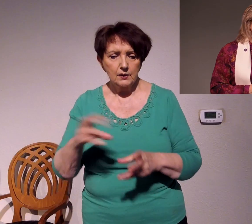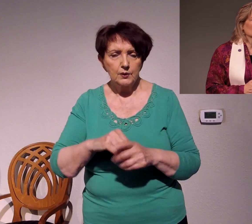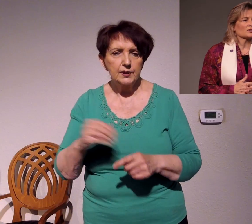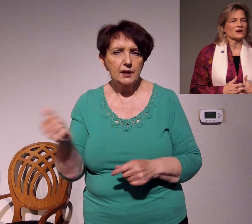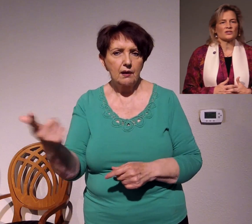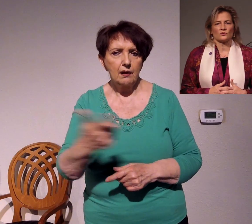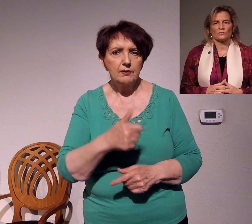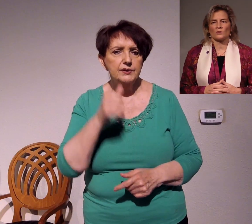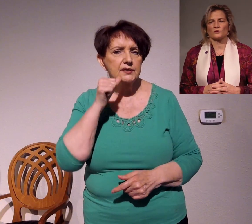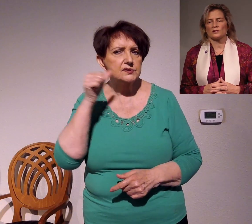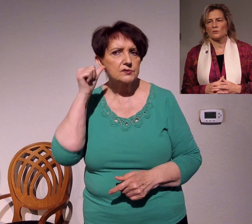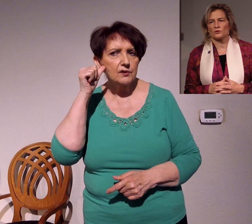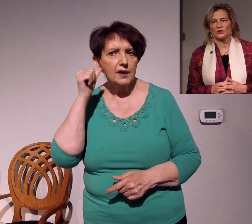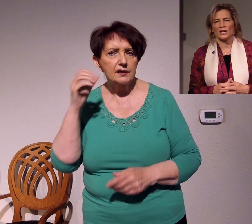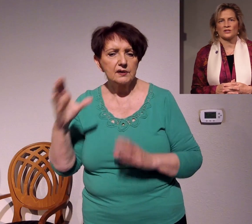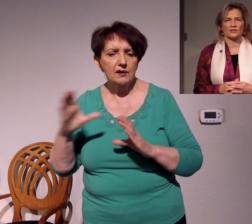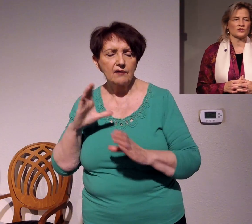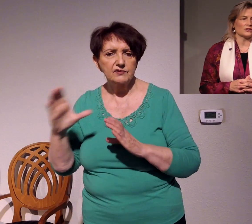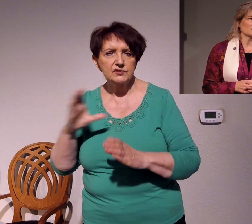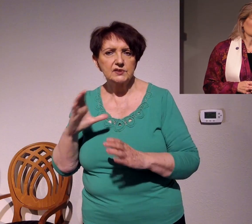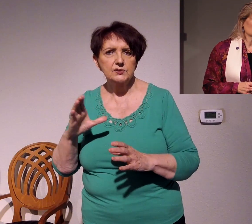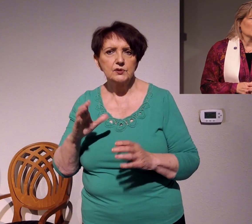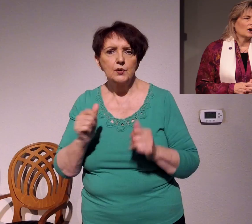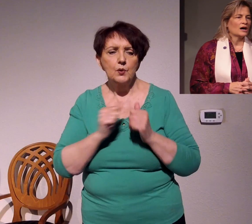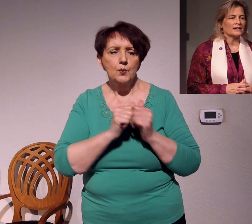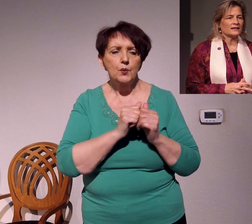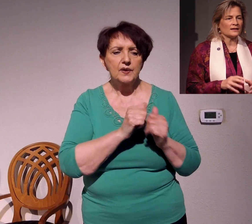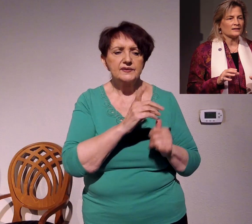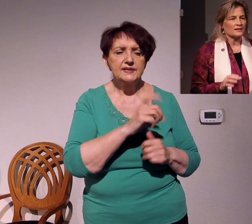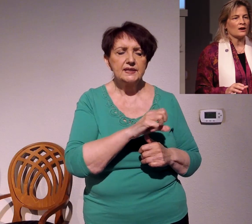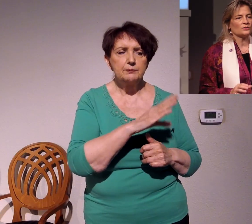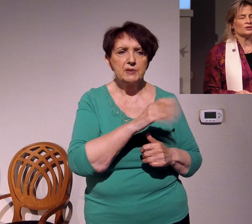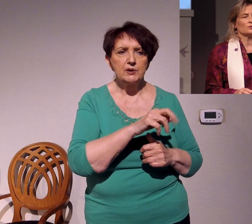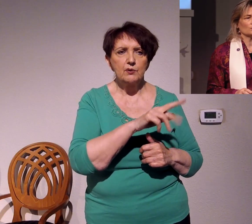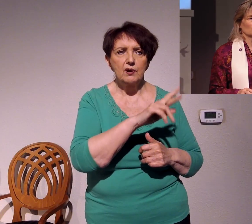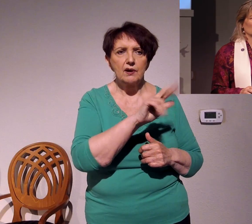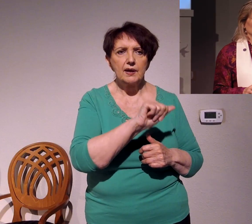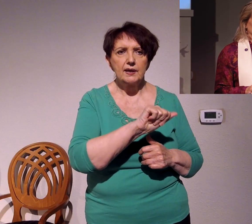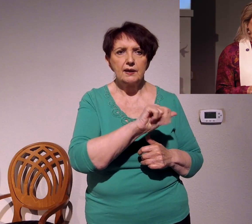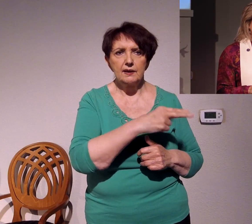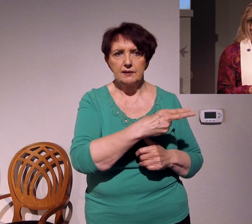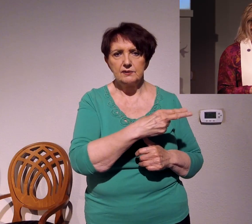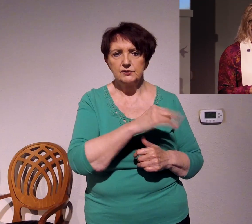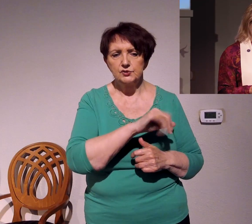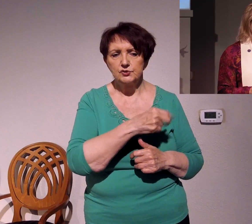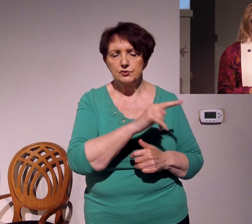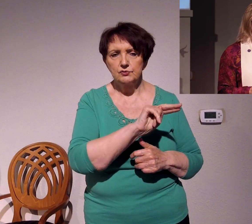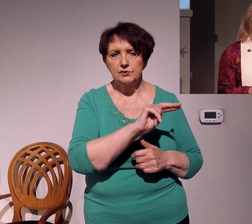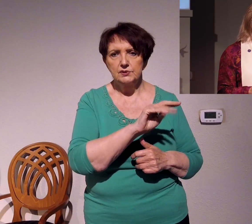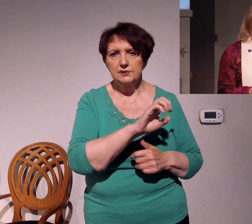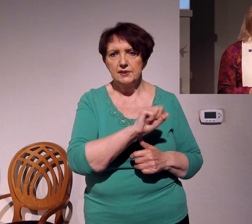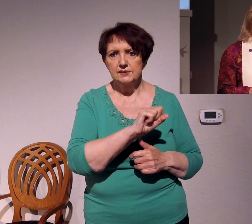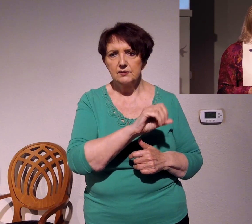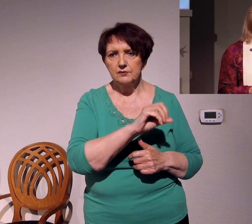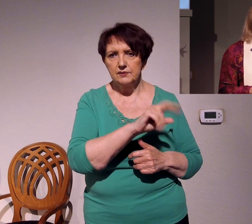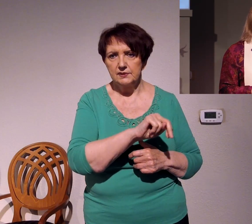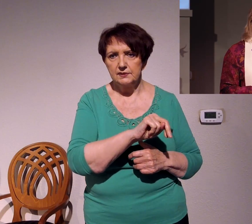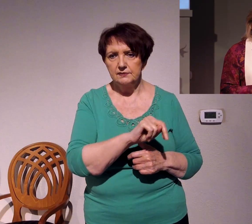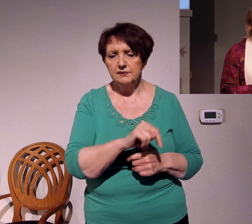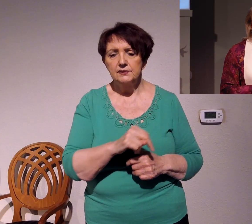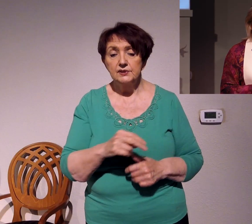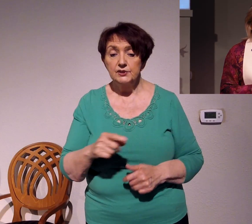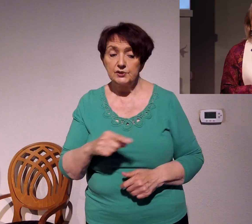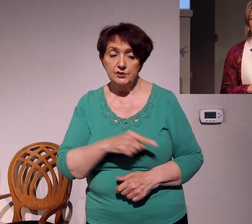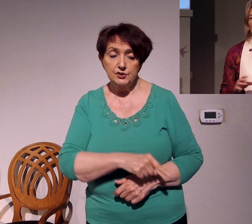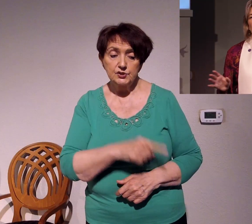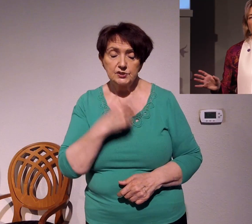yesterday in a conversation with Reverend Deborah Johnson, she said, I cannot tell you. She's been here twice.